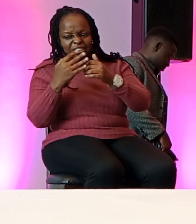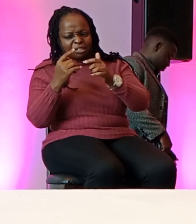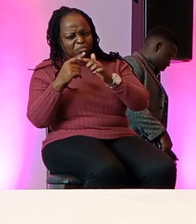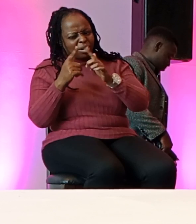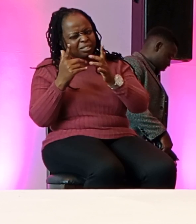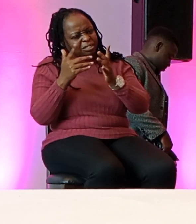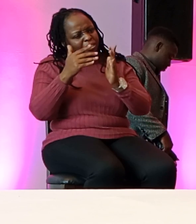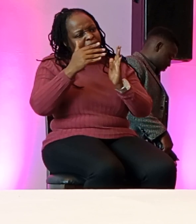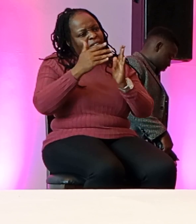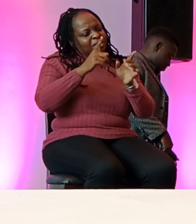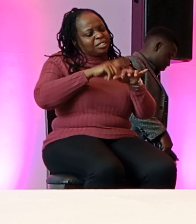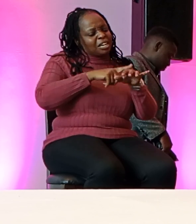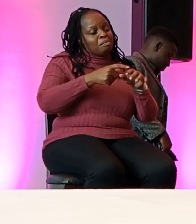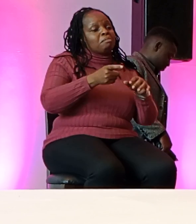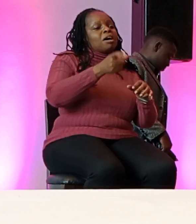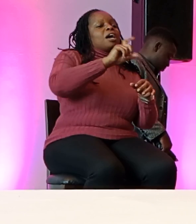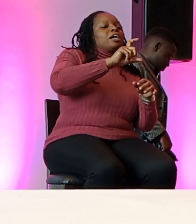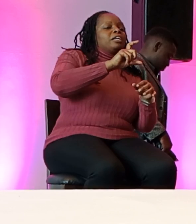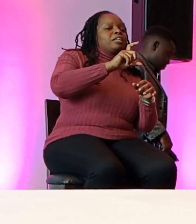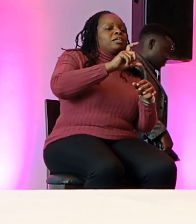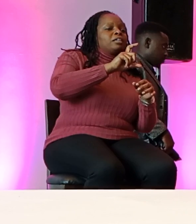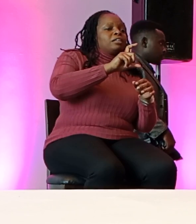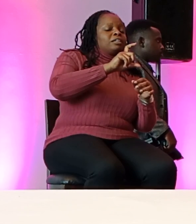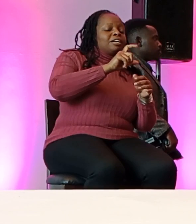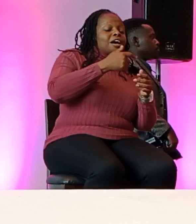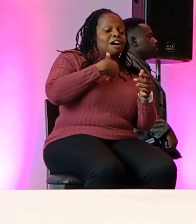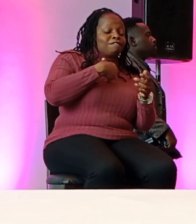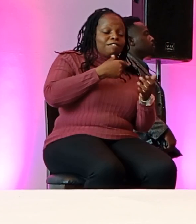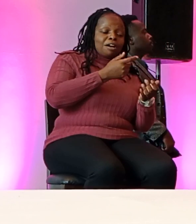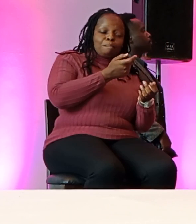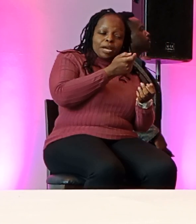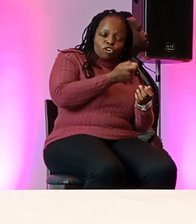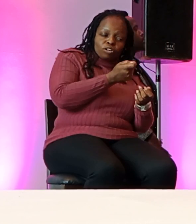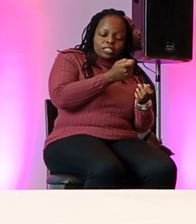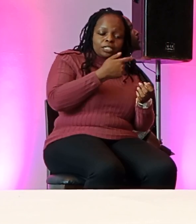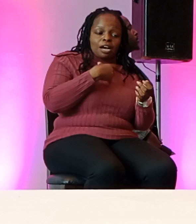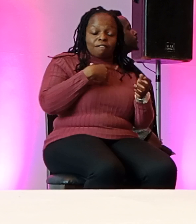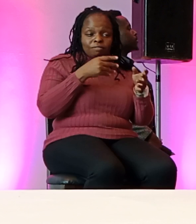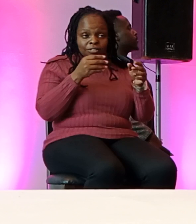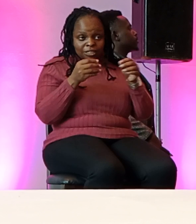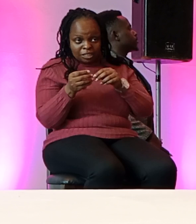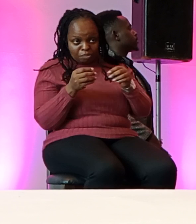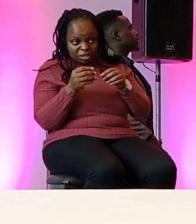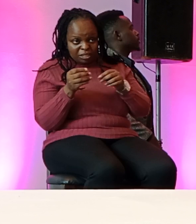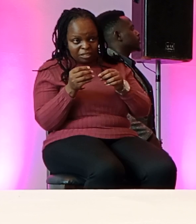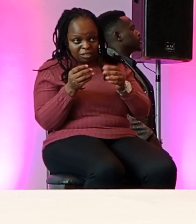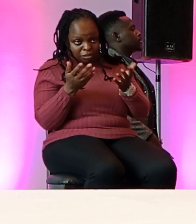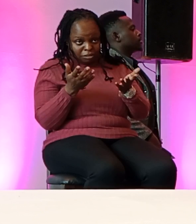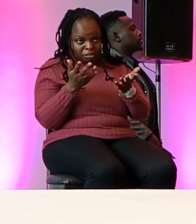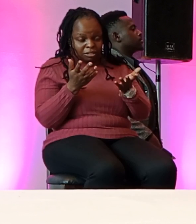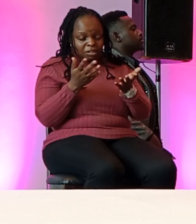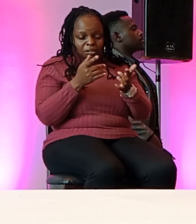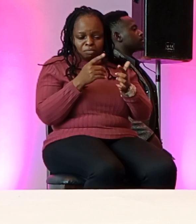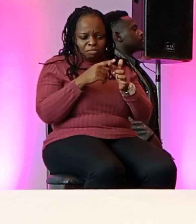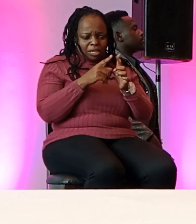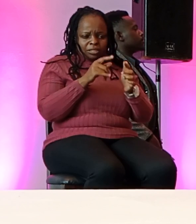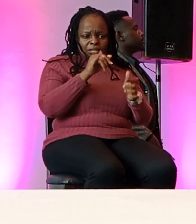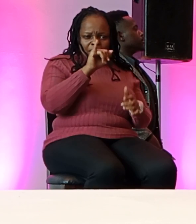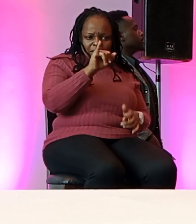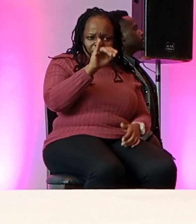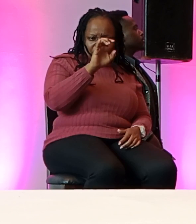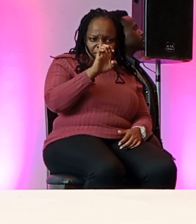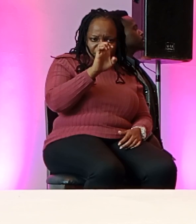the top up, for the minorities and disabilities, then the IEBC has